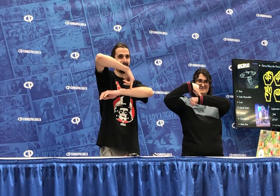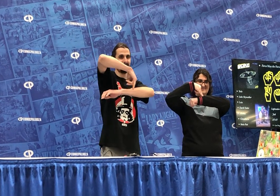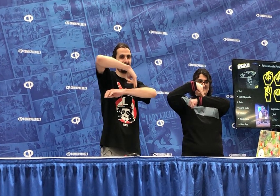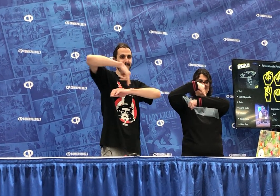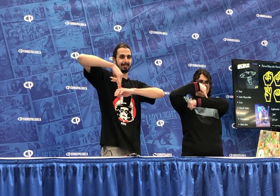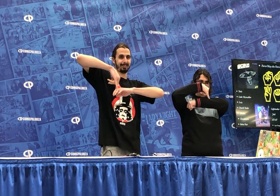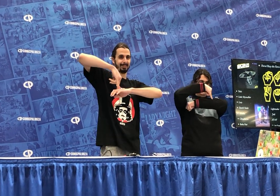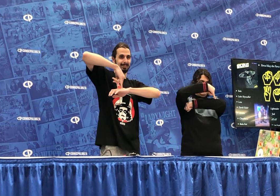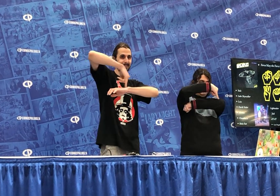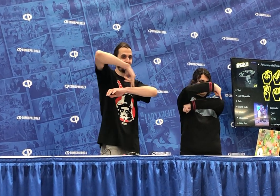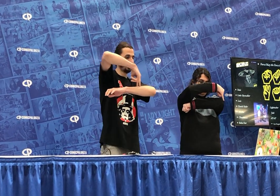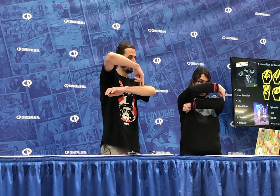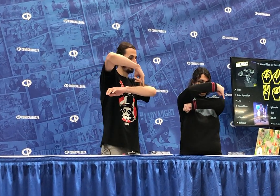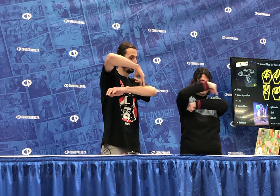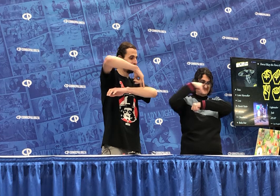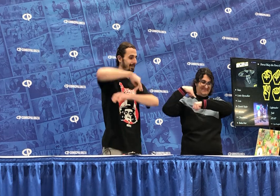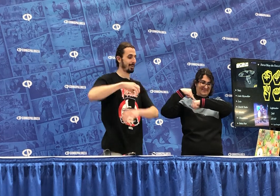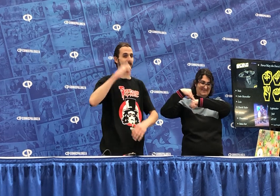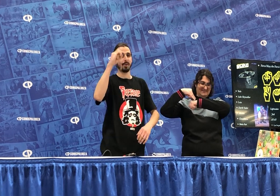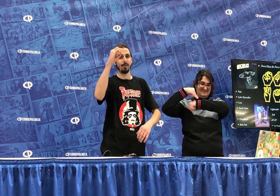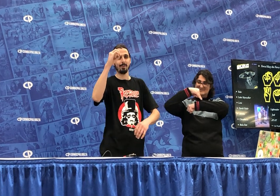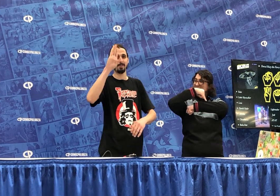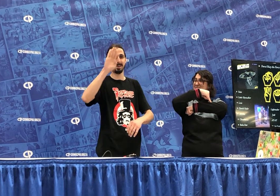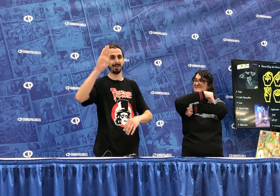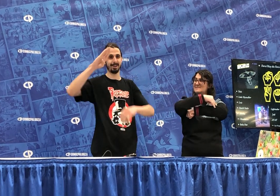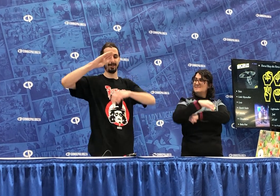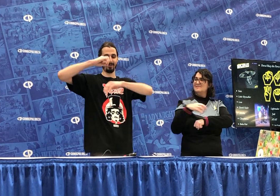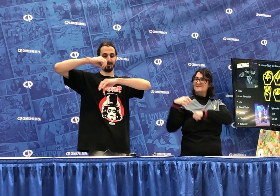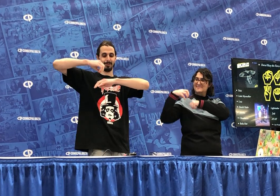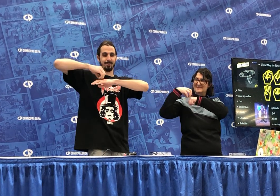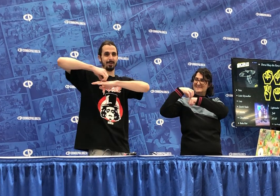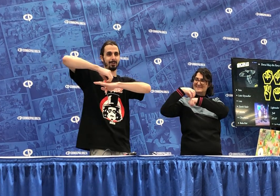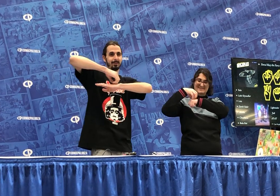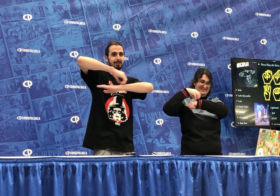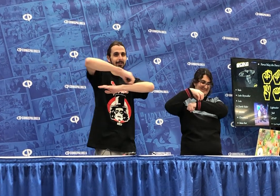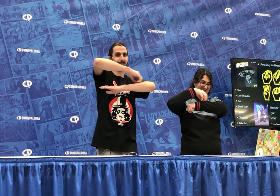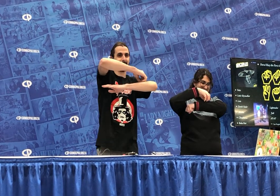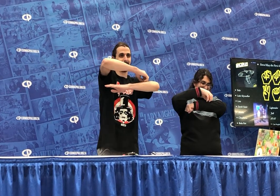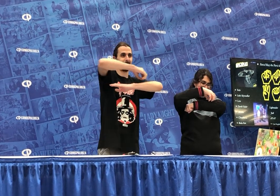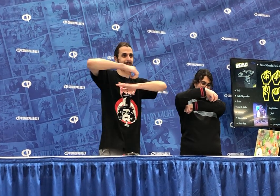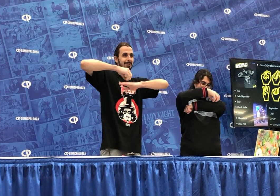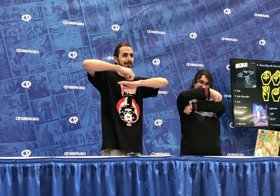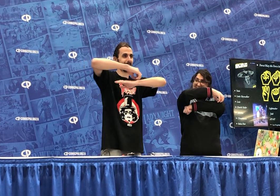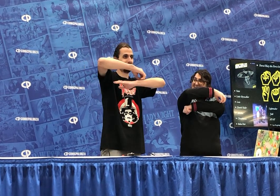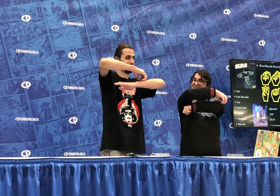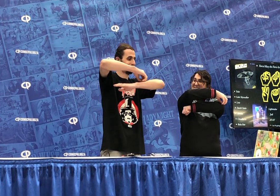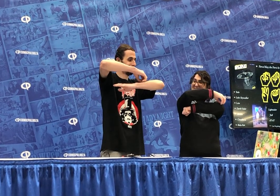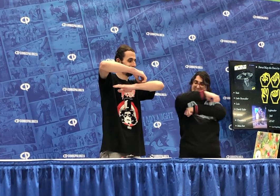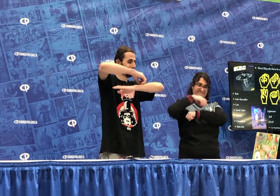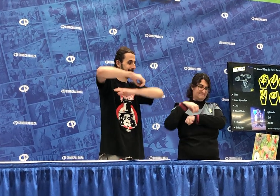R2-D2, walking across the ground. And then for BB-8, a circle, a ball, BB-8.